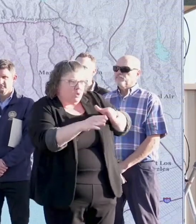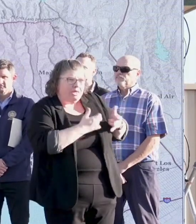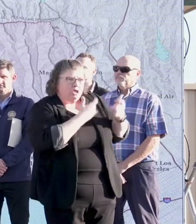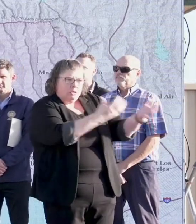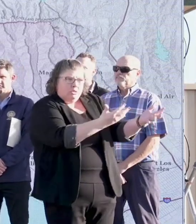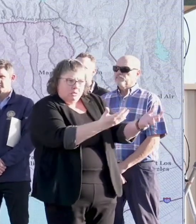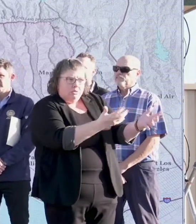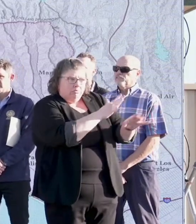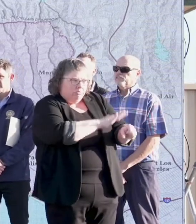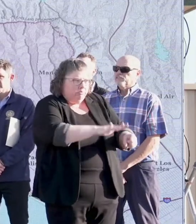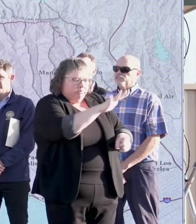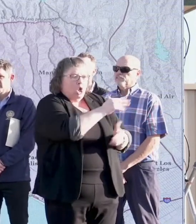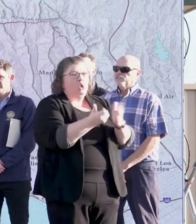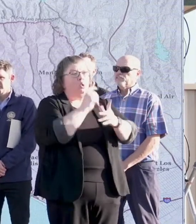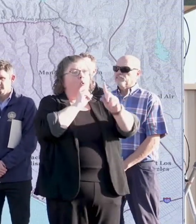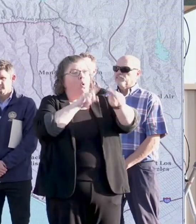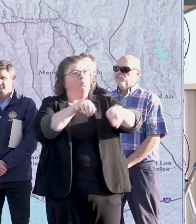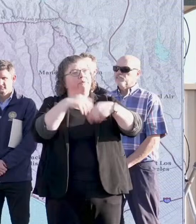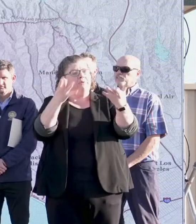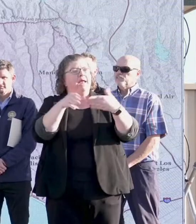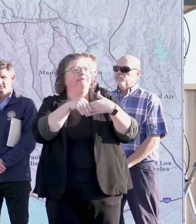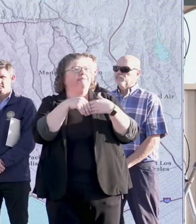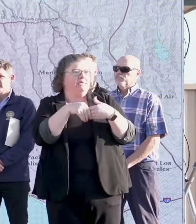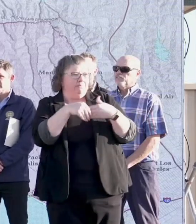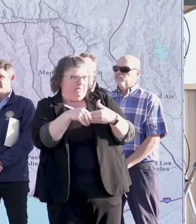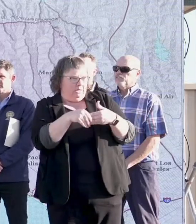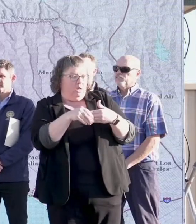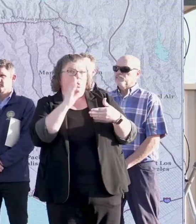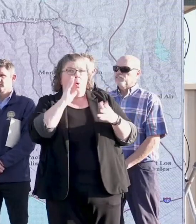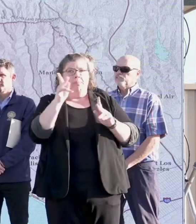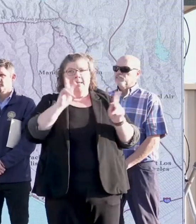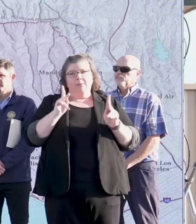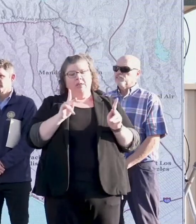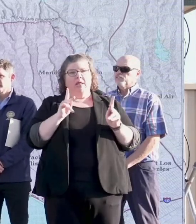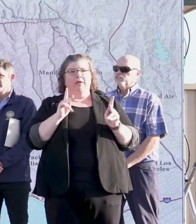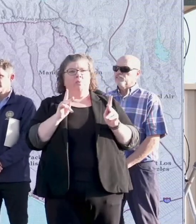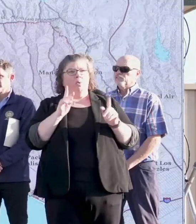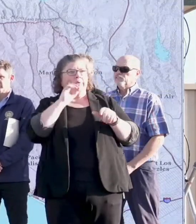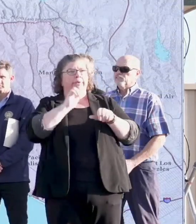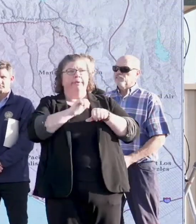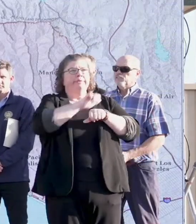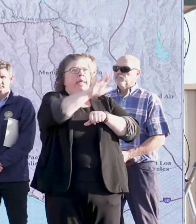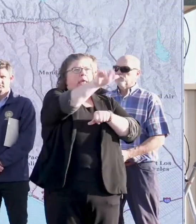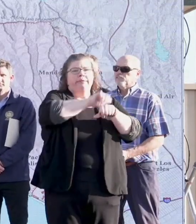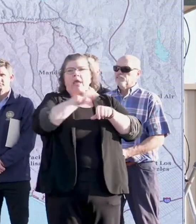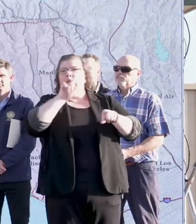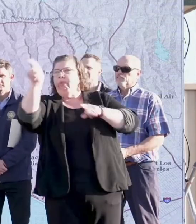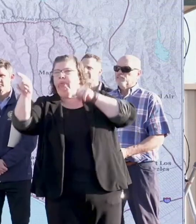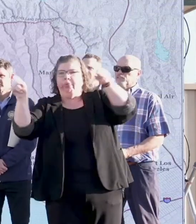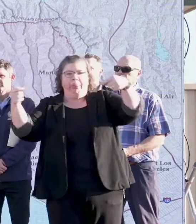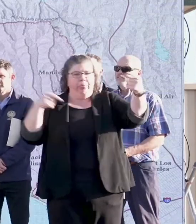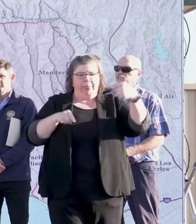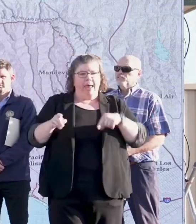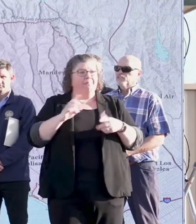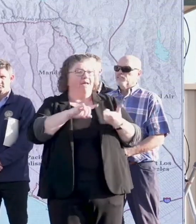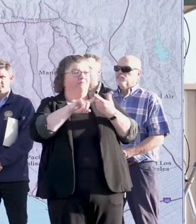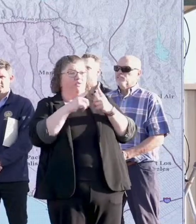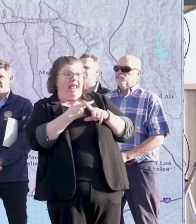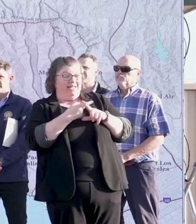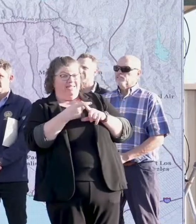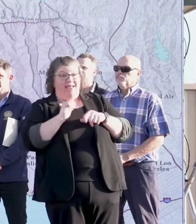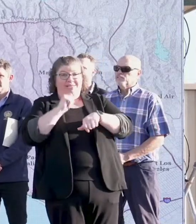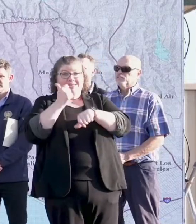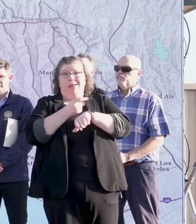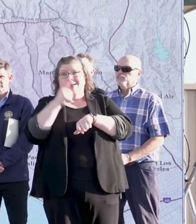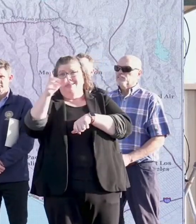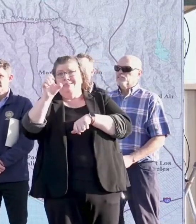zones, this new executive order is going to provide some flexibility. We know people have gotten sent all far and near around the state. I've got friends who are now set up shop